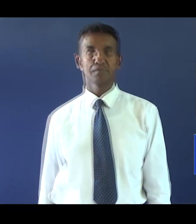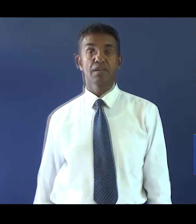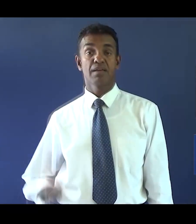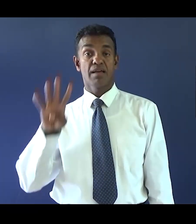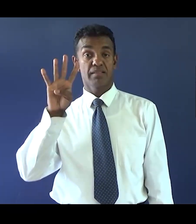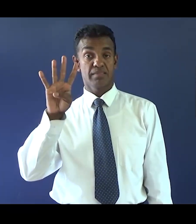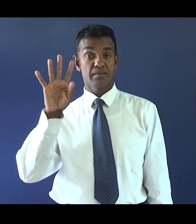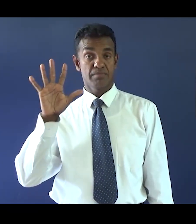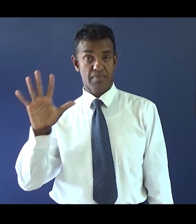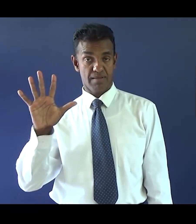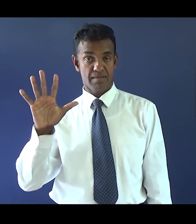When will the agreement start?